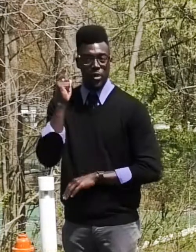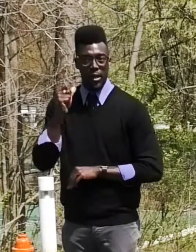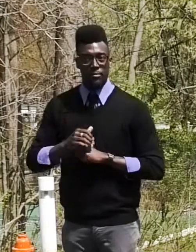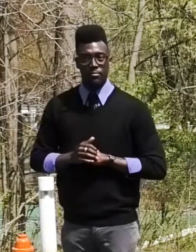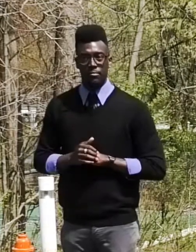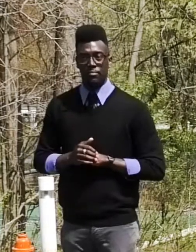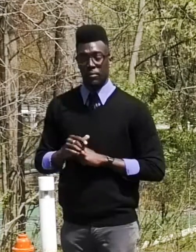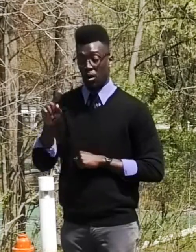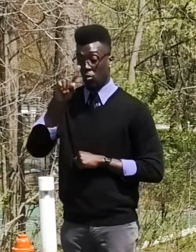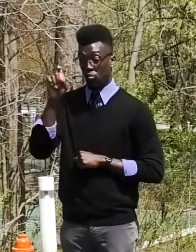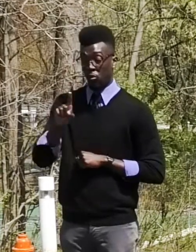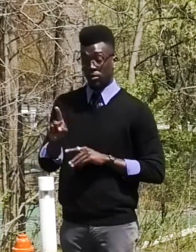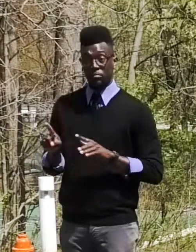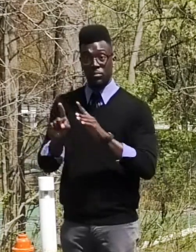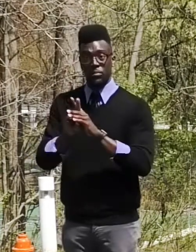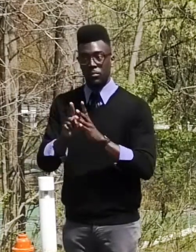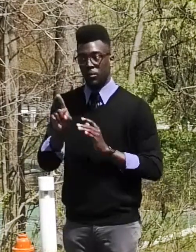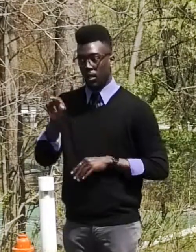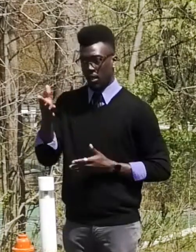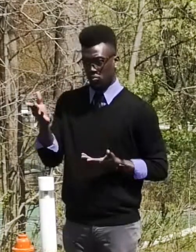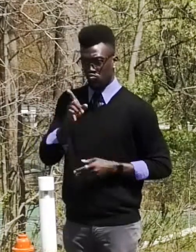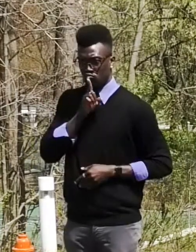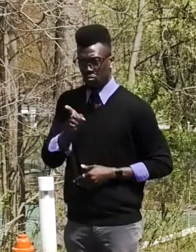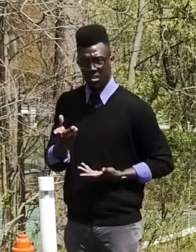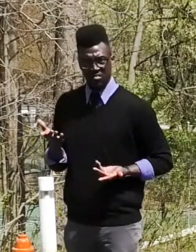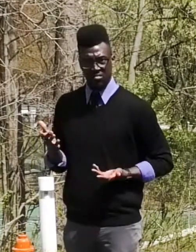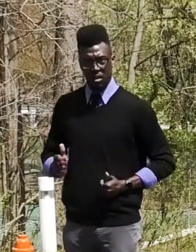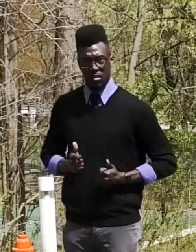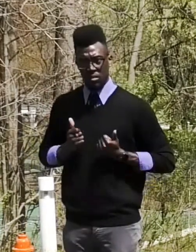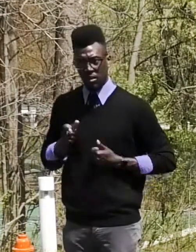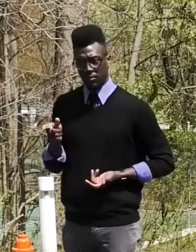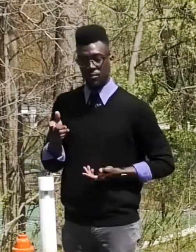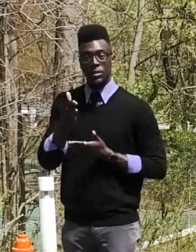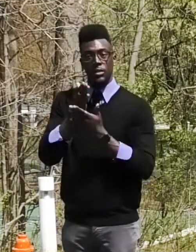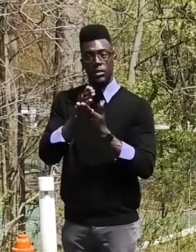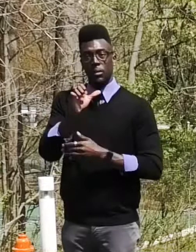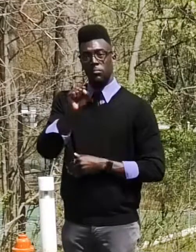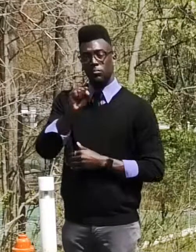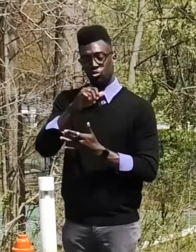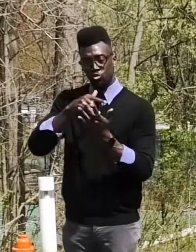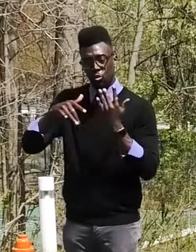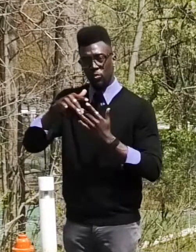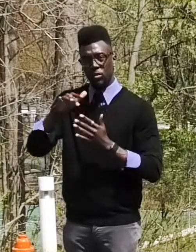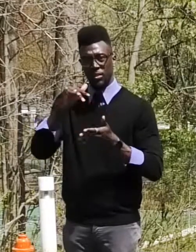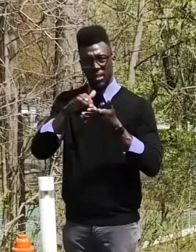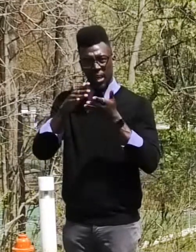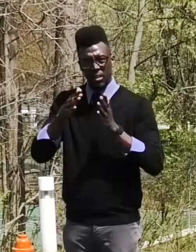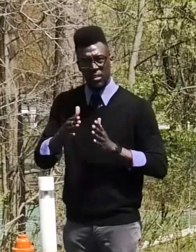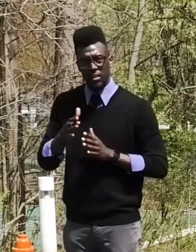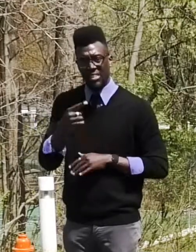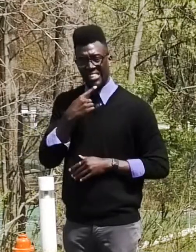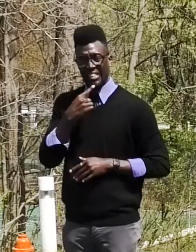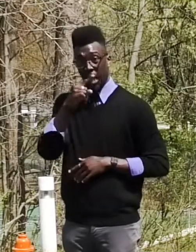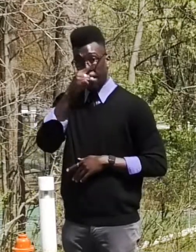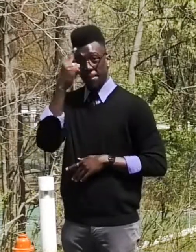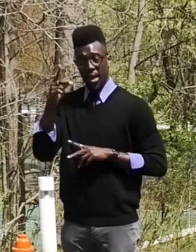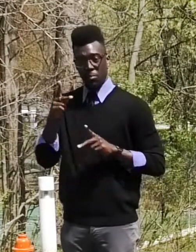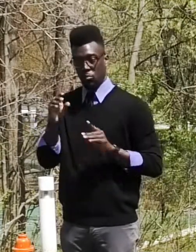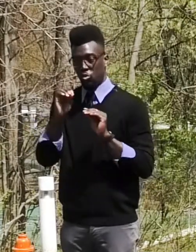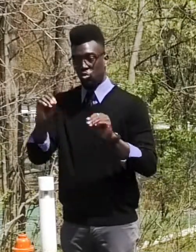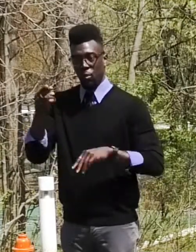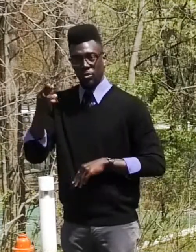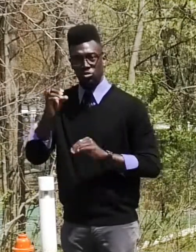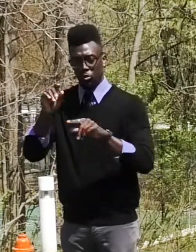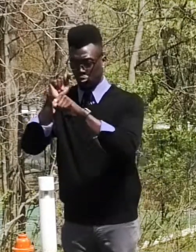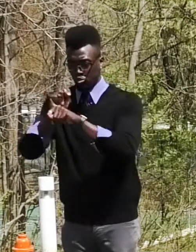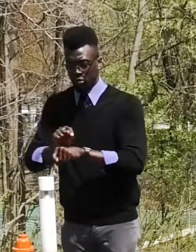be raised, did they ever exist? Some sociologists and historians have claimed that blacks had no history, no